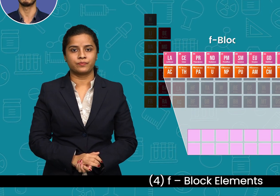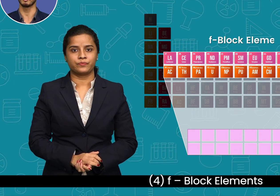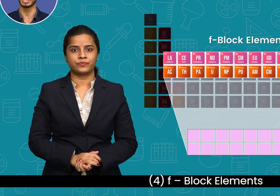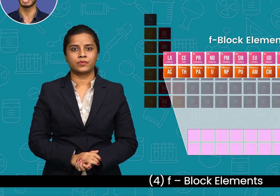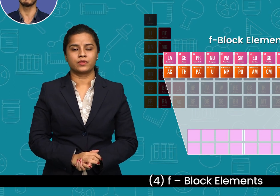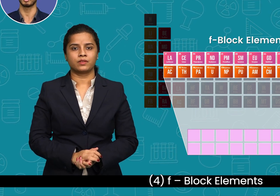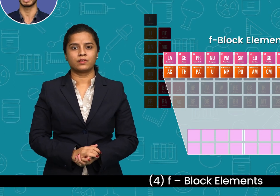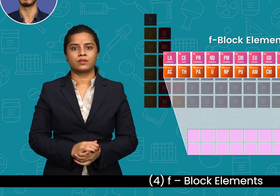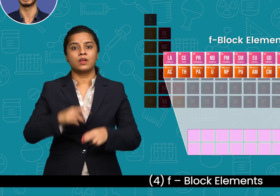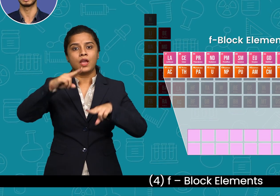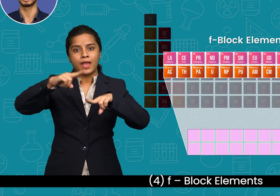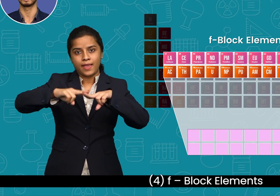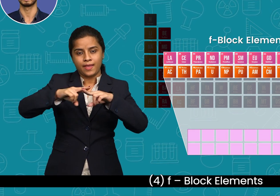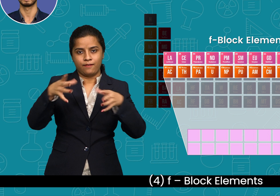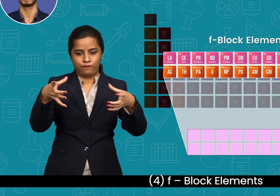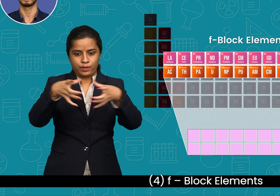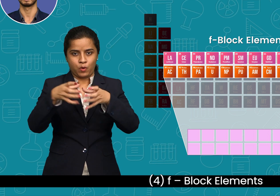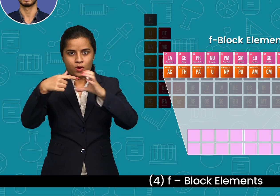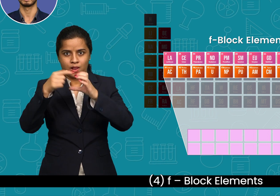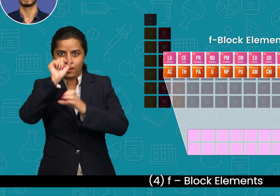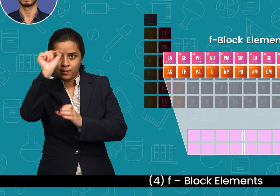Number 4. F block elements.